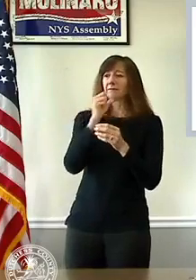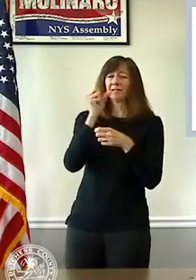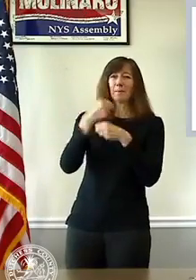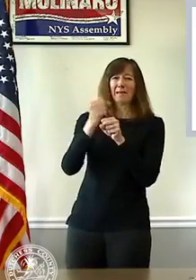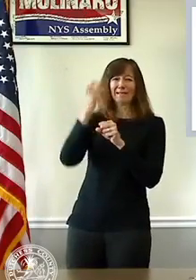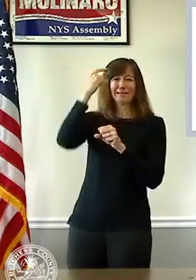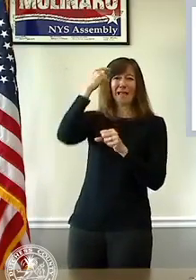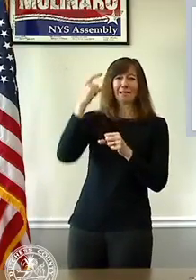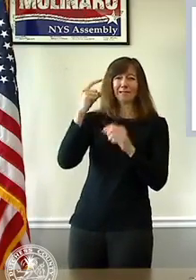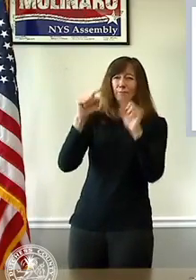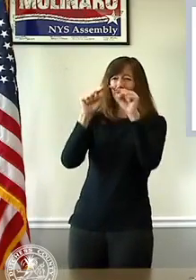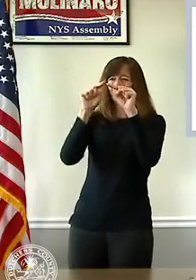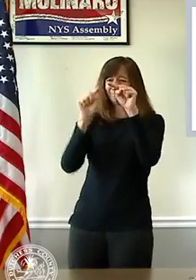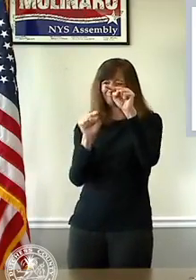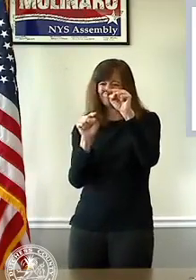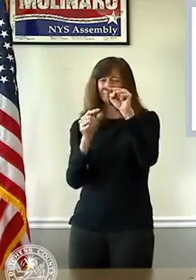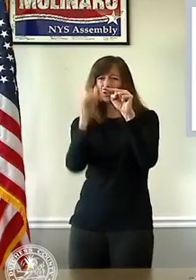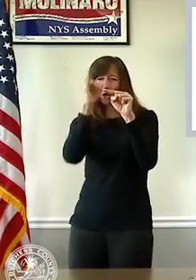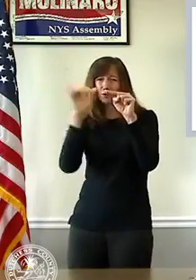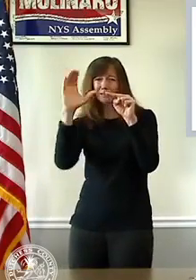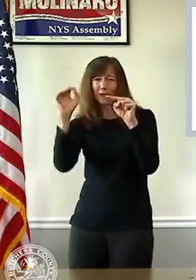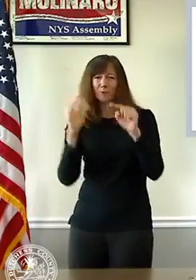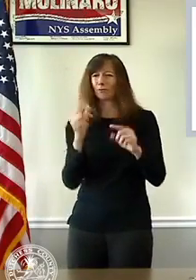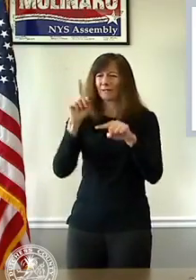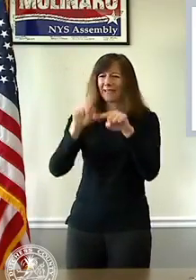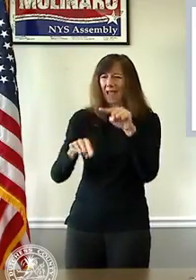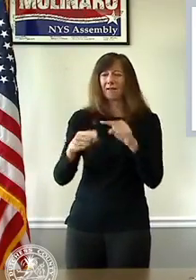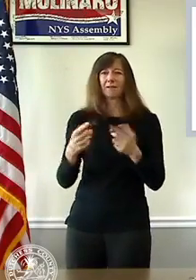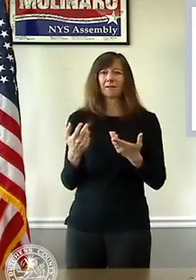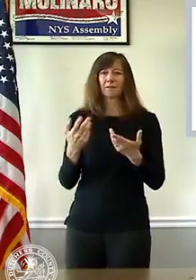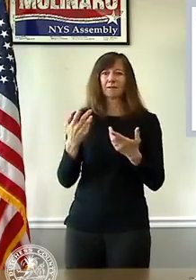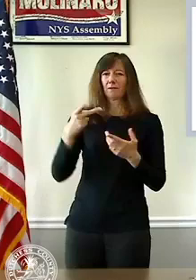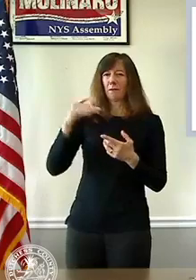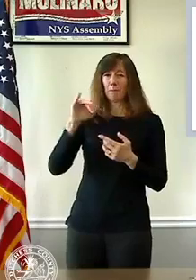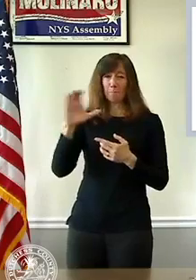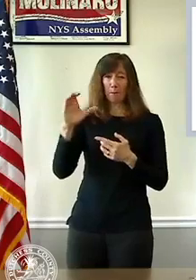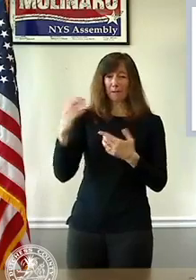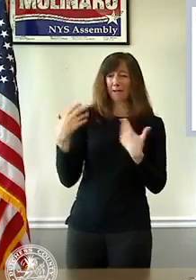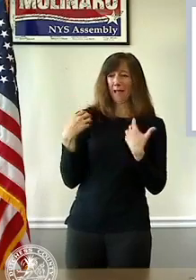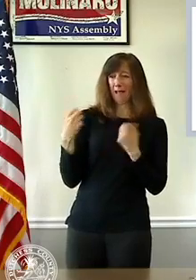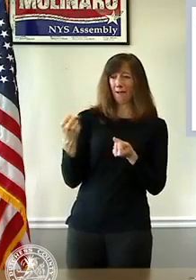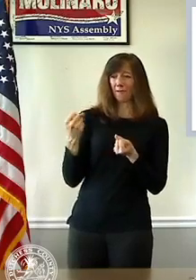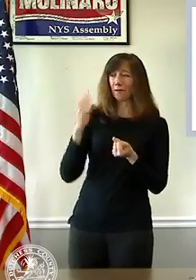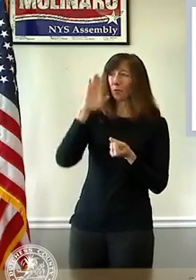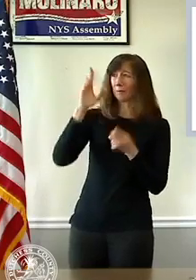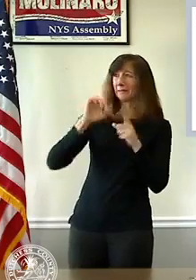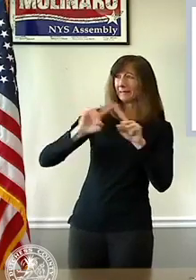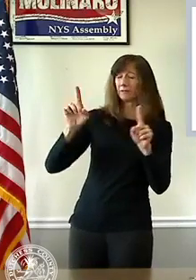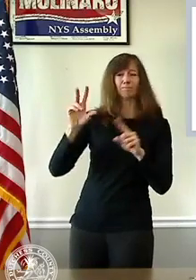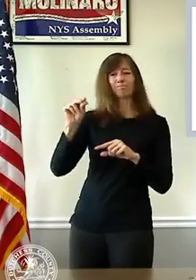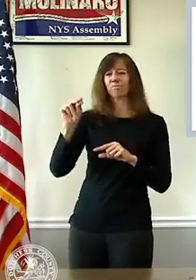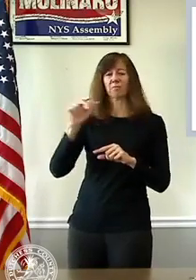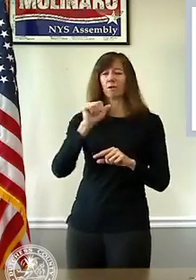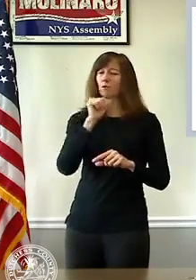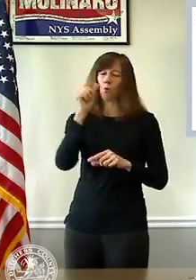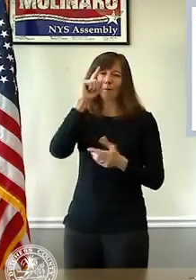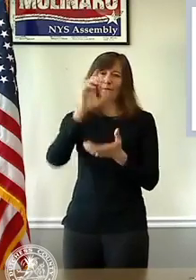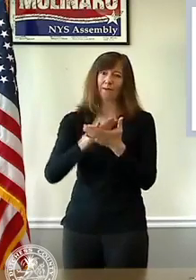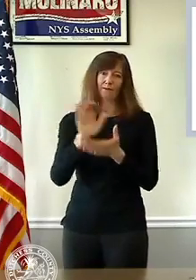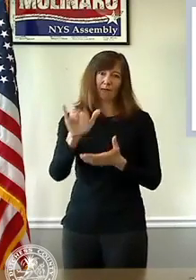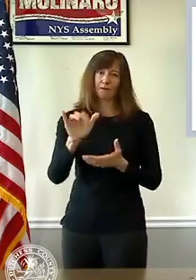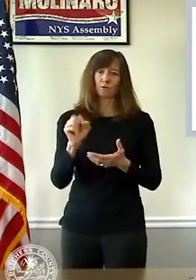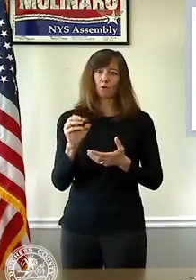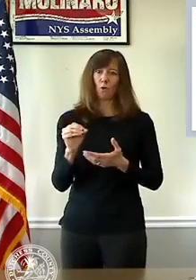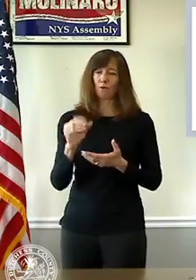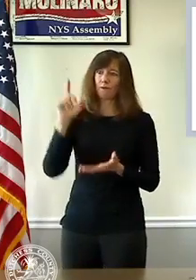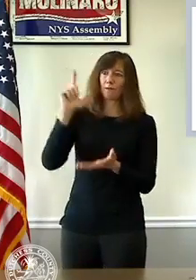reason to believe the public health risk is different with that kind of low-risk expansion of these